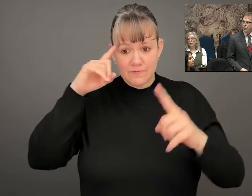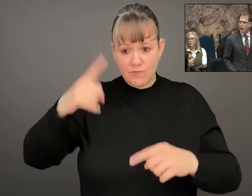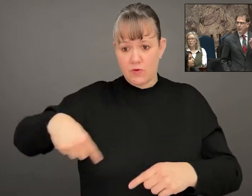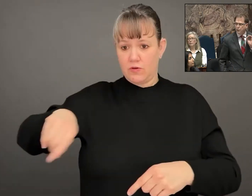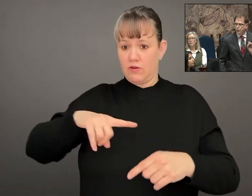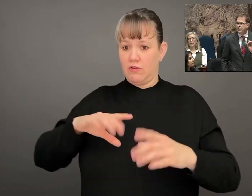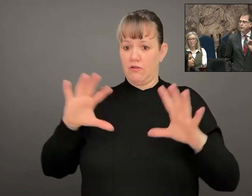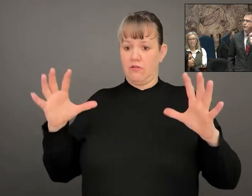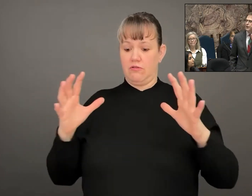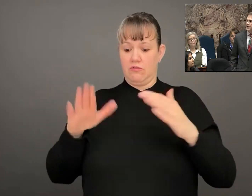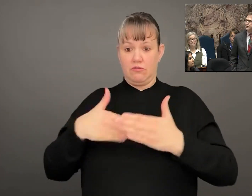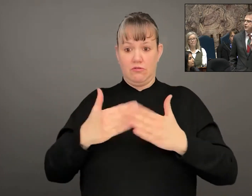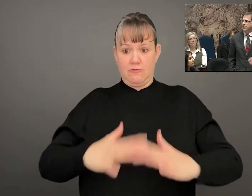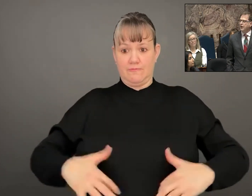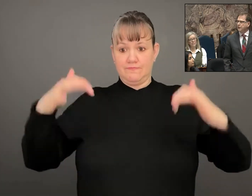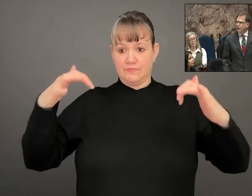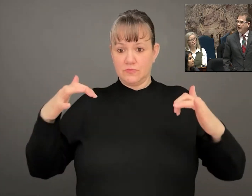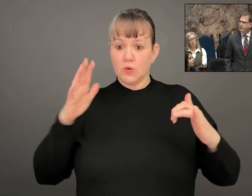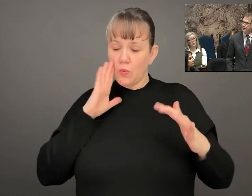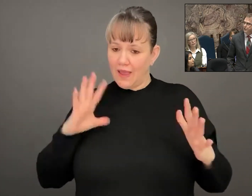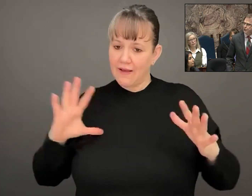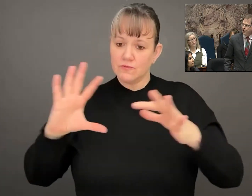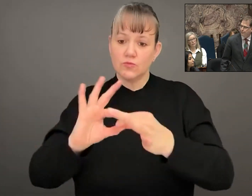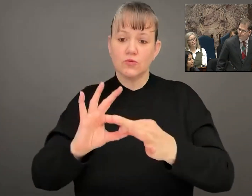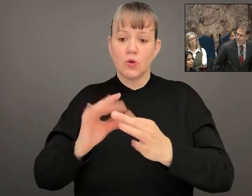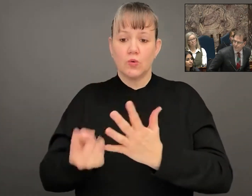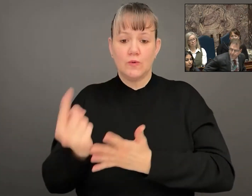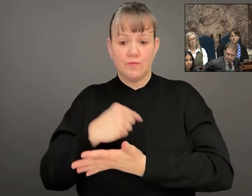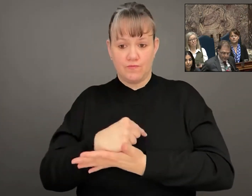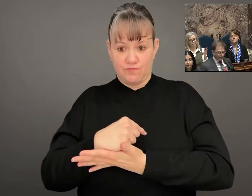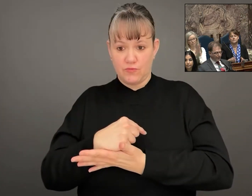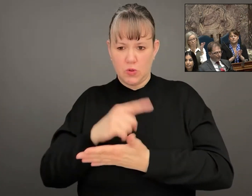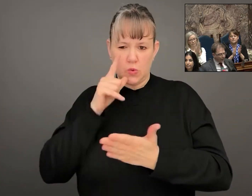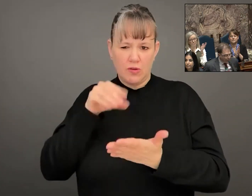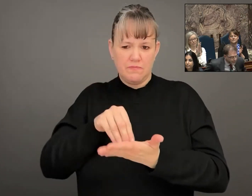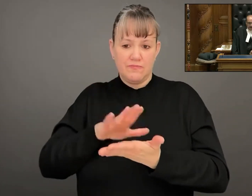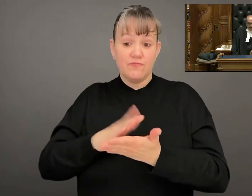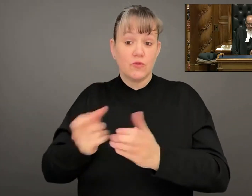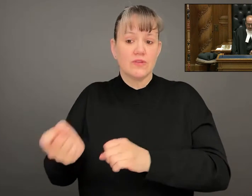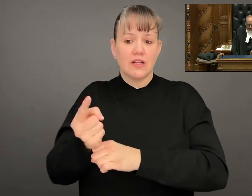BC program, which was scheduled for next year and is going to happen this year.